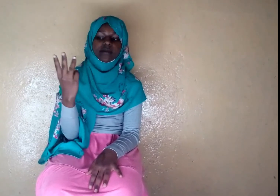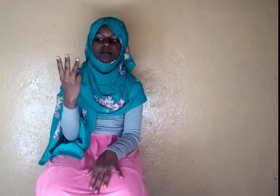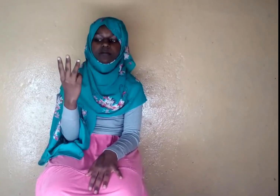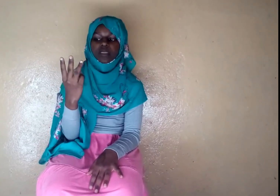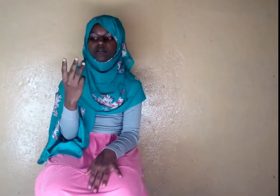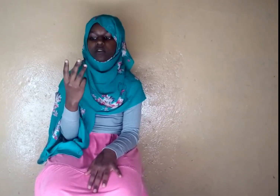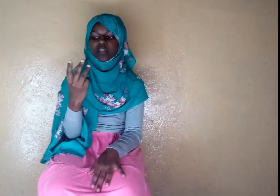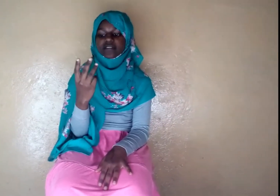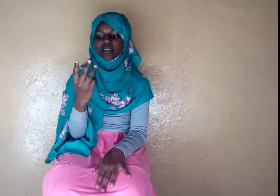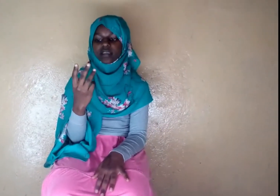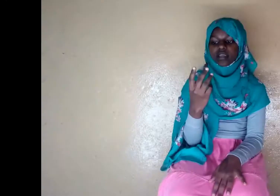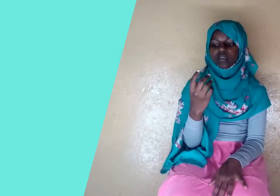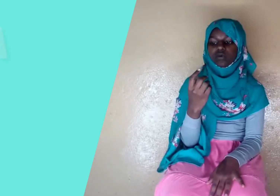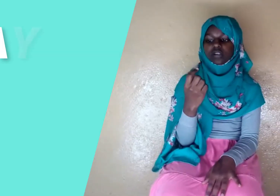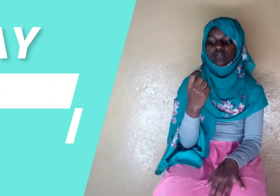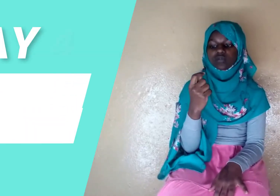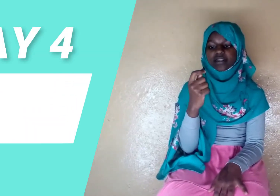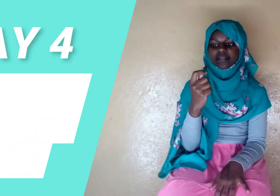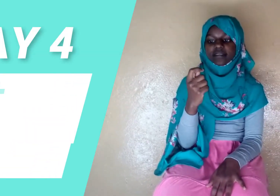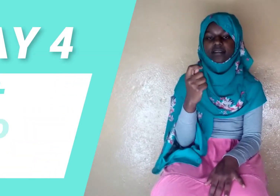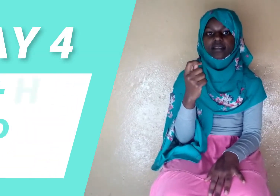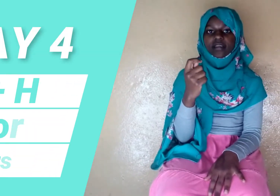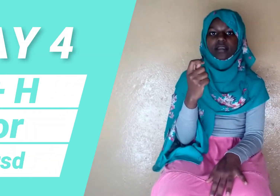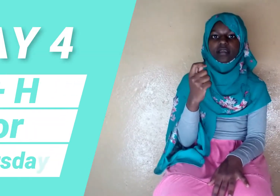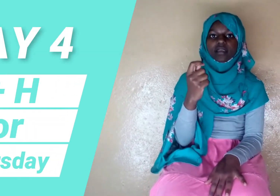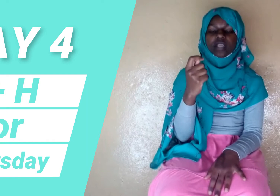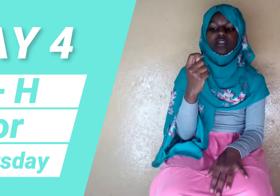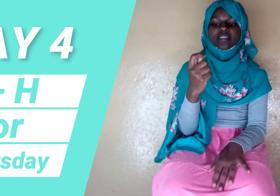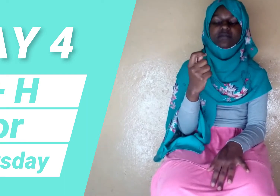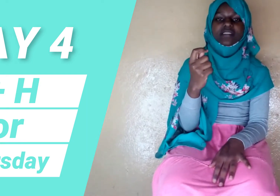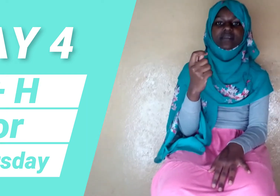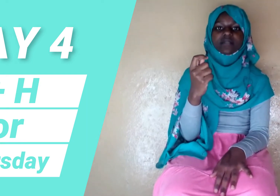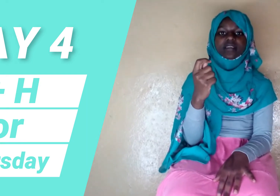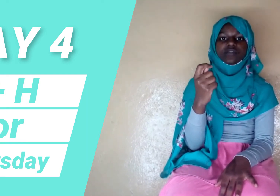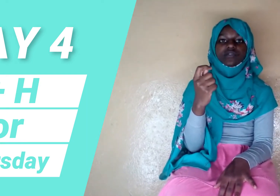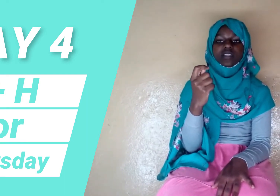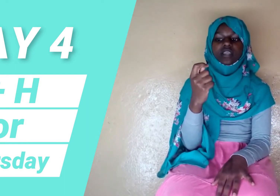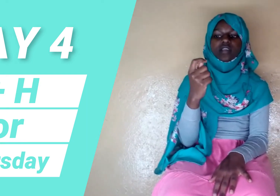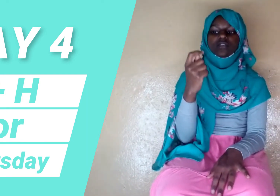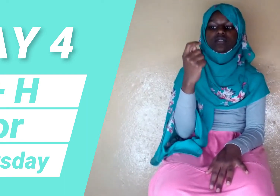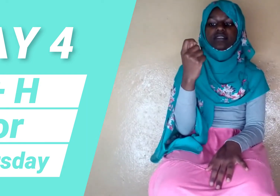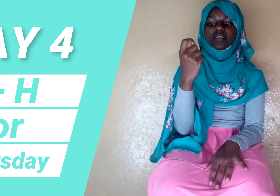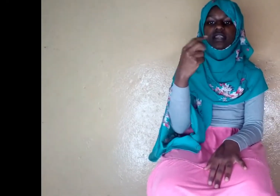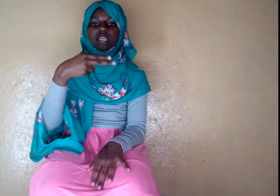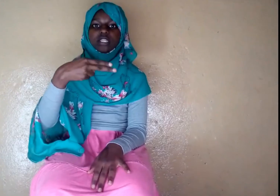Wednesday. For Thursday, you're going to do a T. It will just be the same thing as Tuesday. So